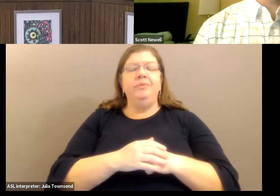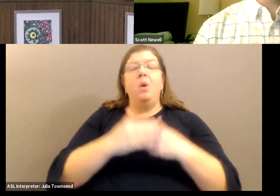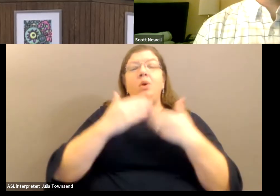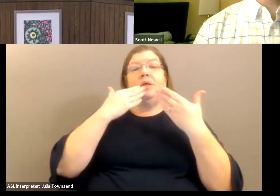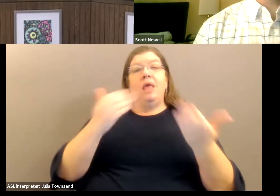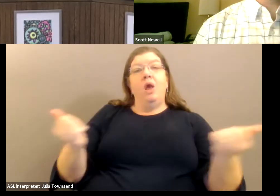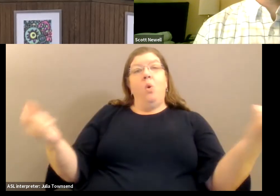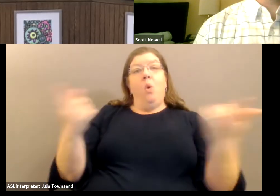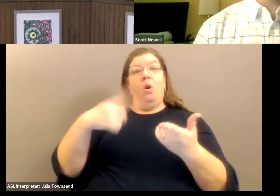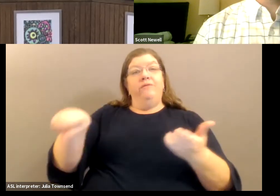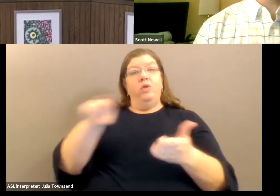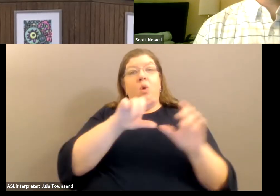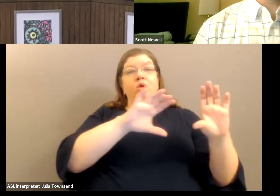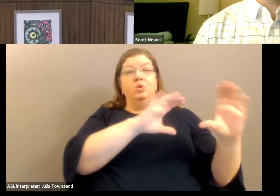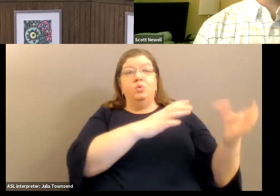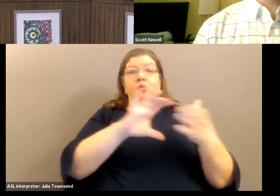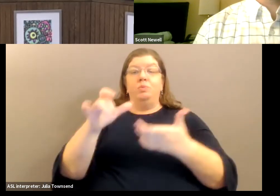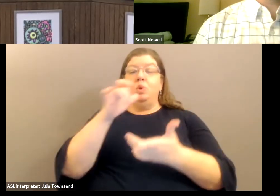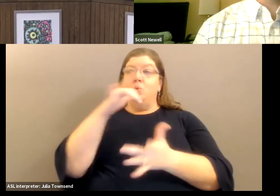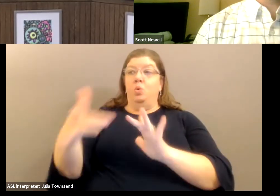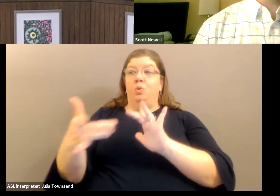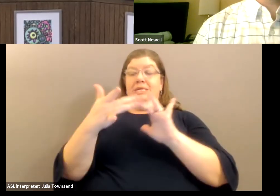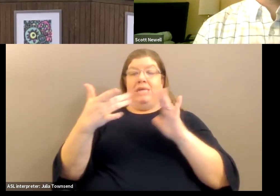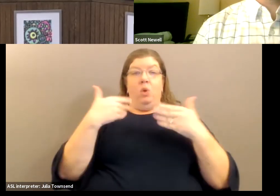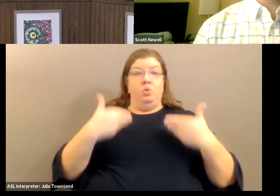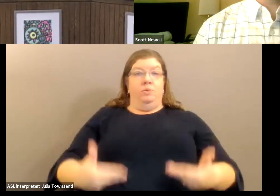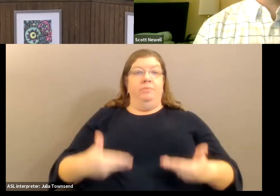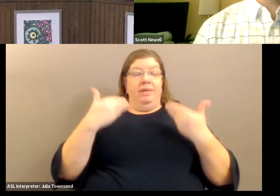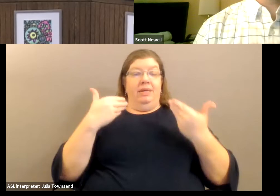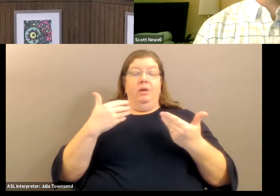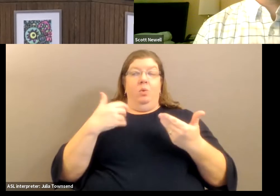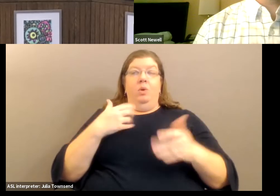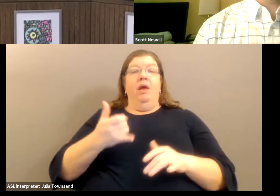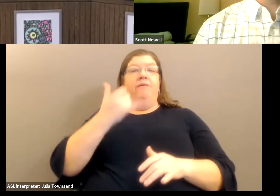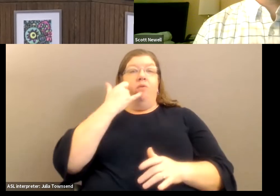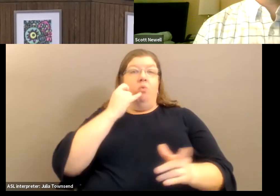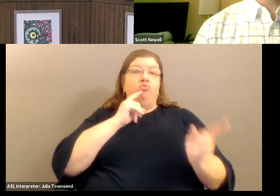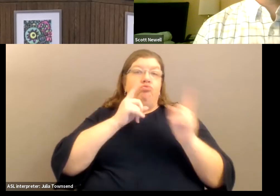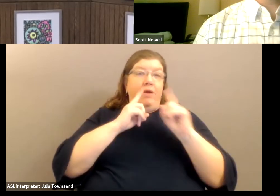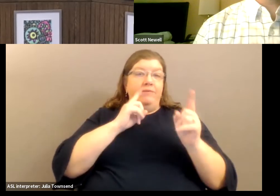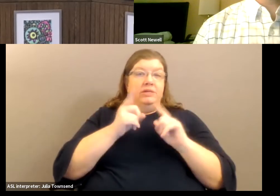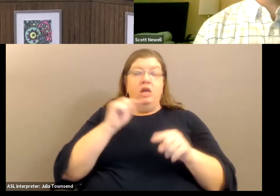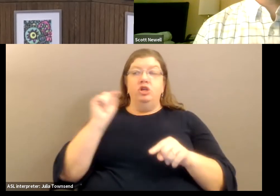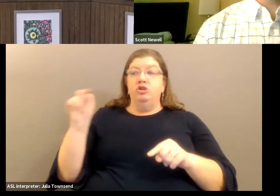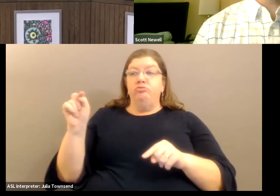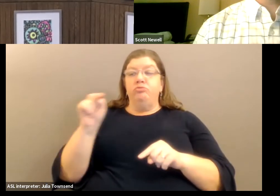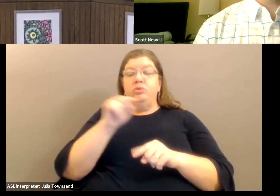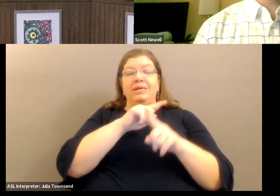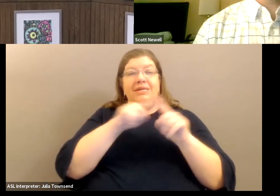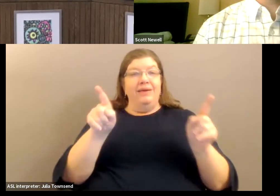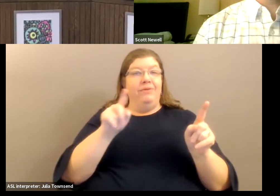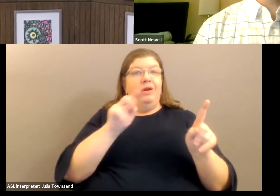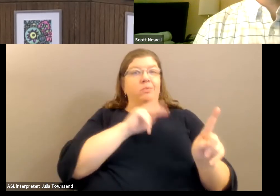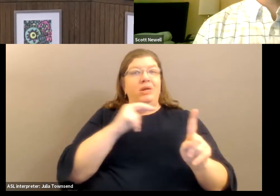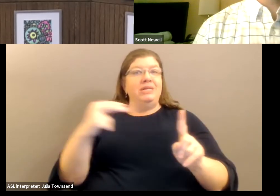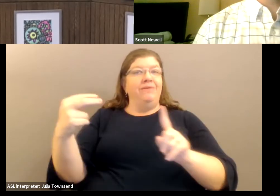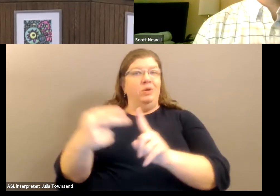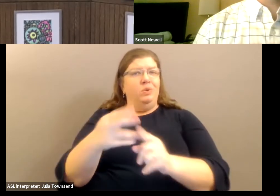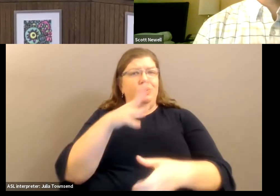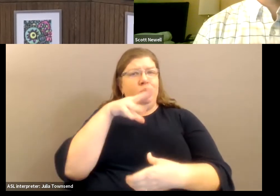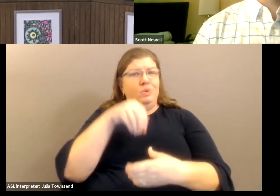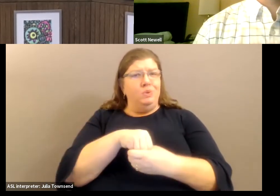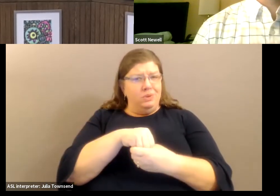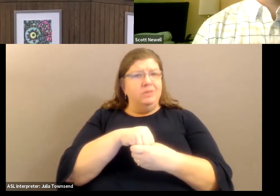those constituents who reached out to me. We had phone conversations with different points of view, and I'm